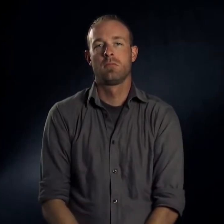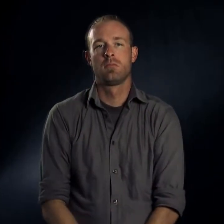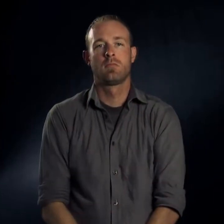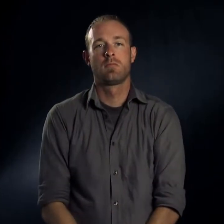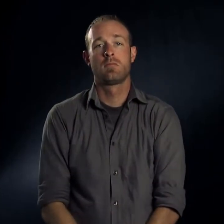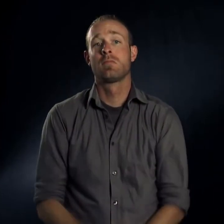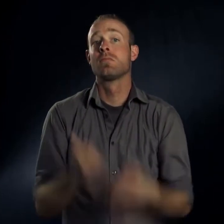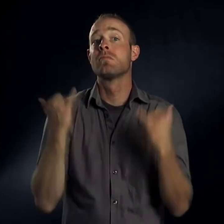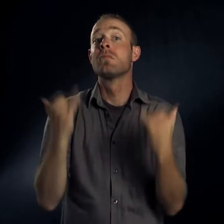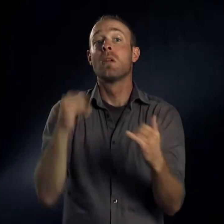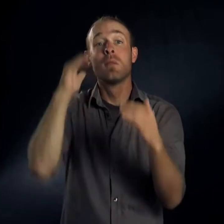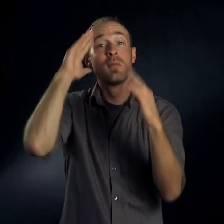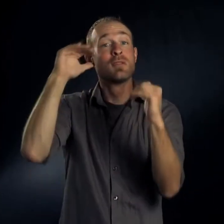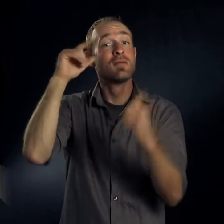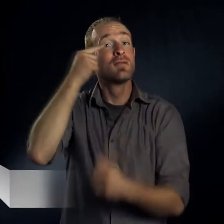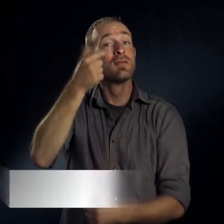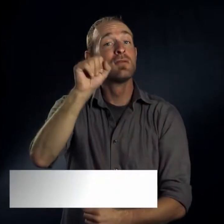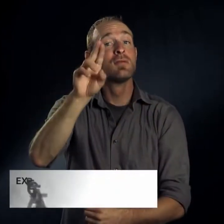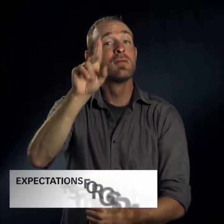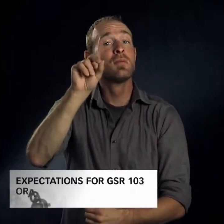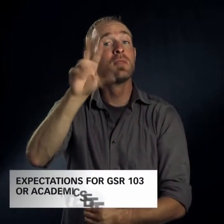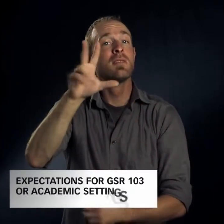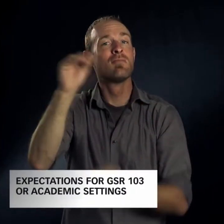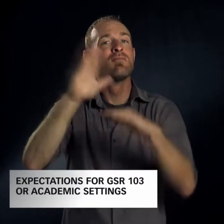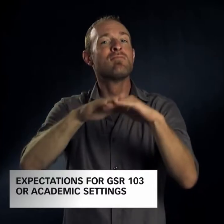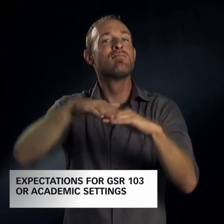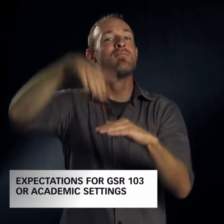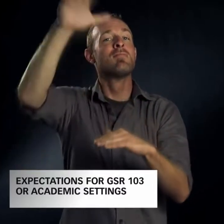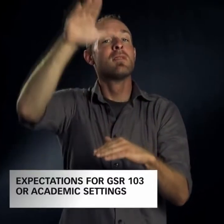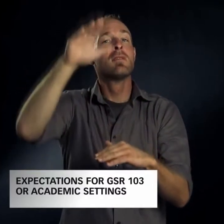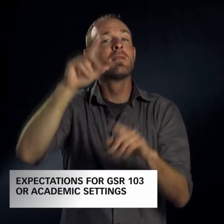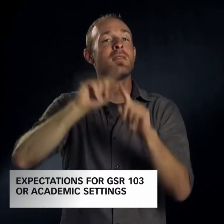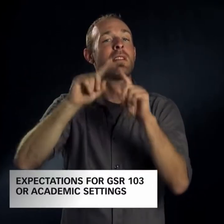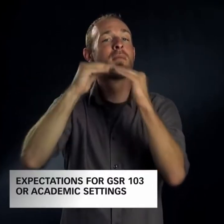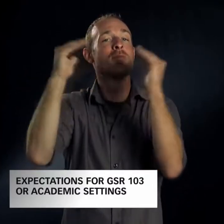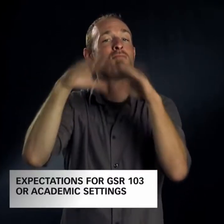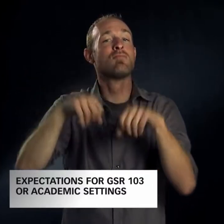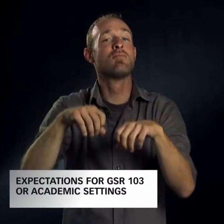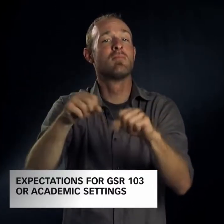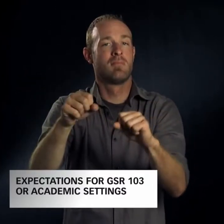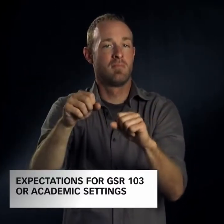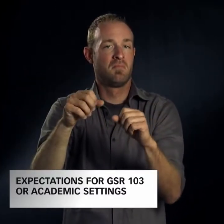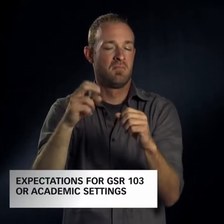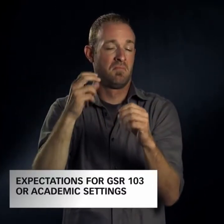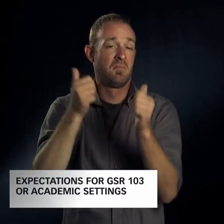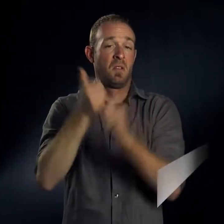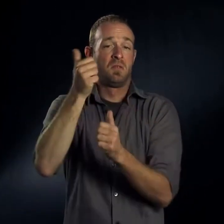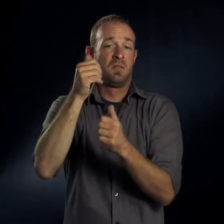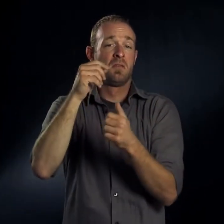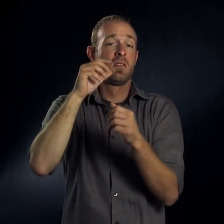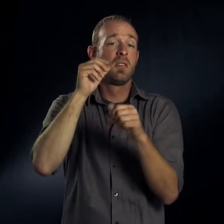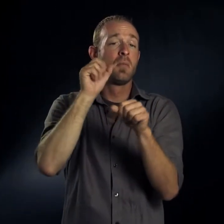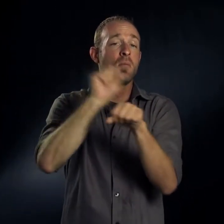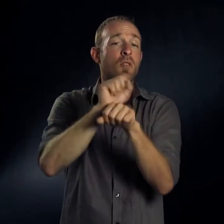and someone looking from the outside may not be able to understand what they're saying because they're using a more intimate register and vocabulary.